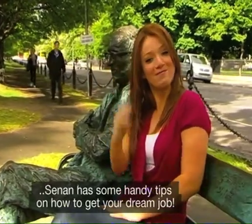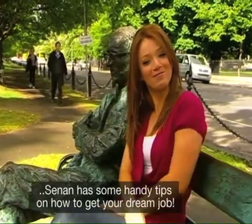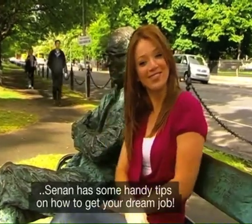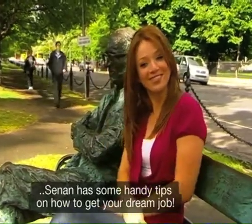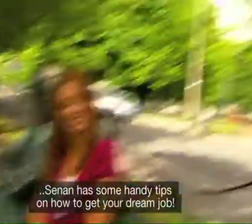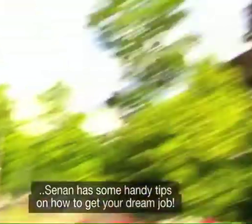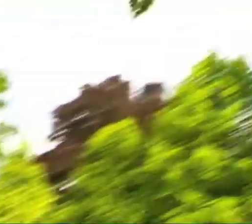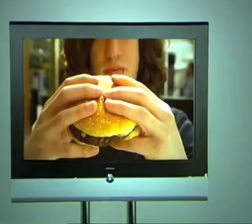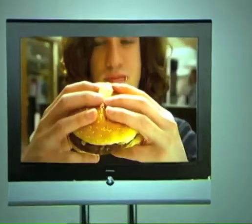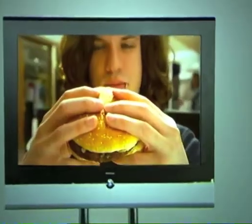dream job.